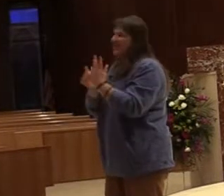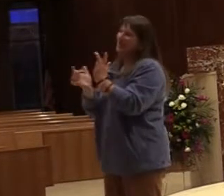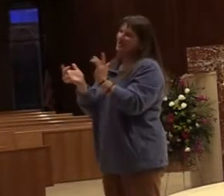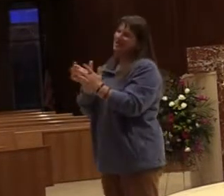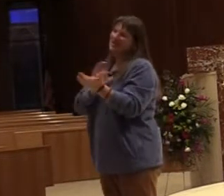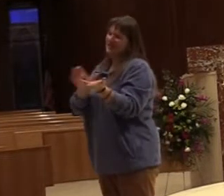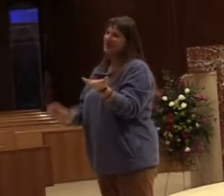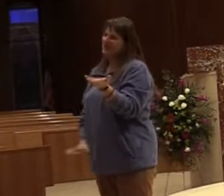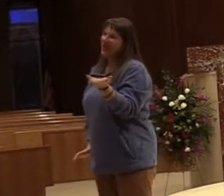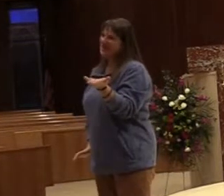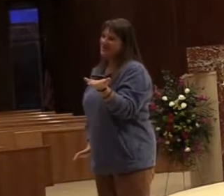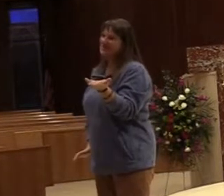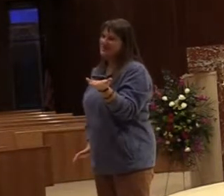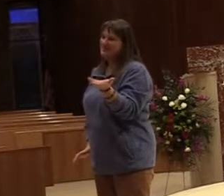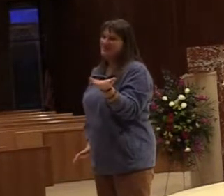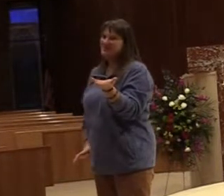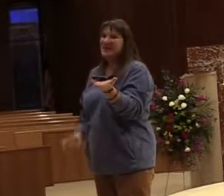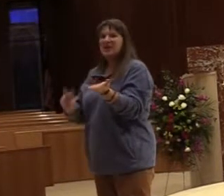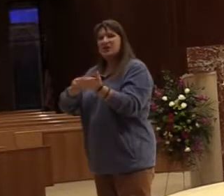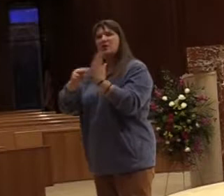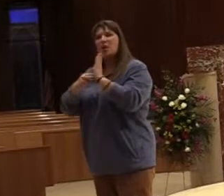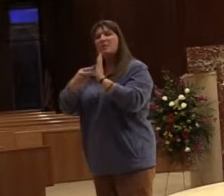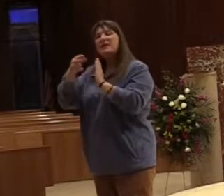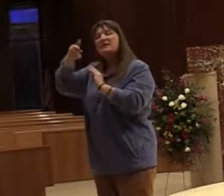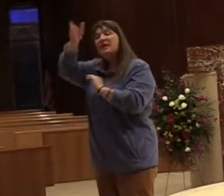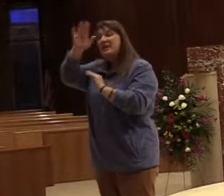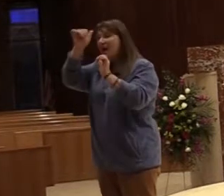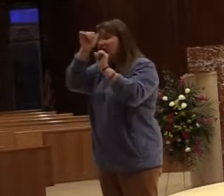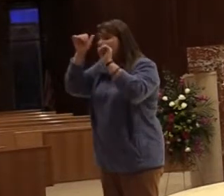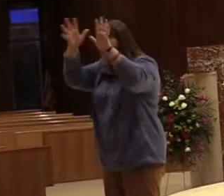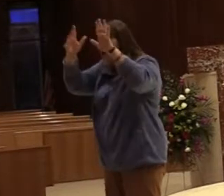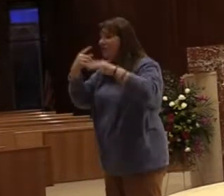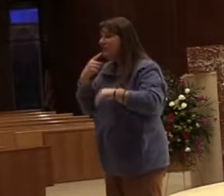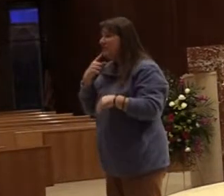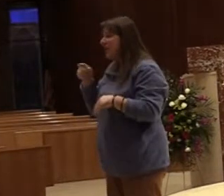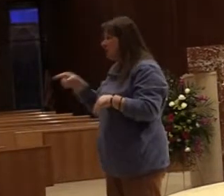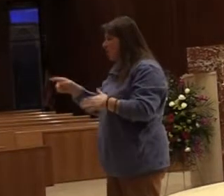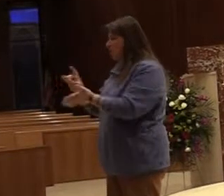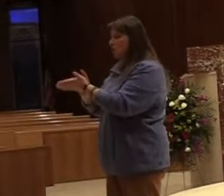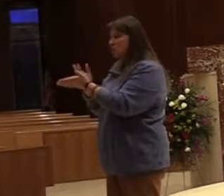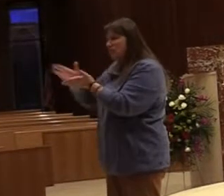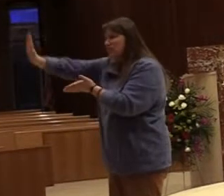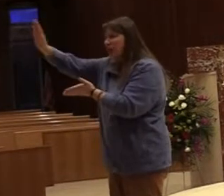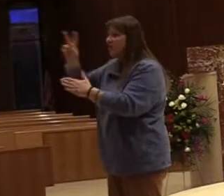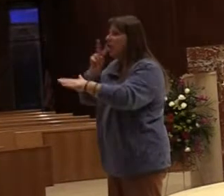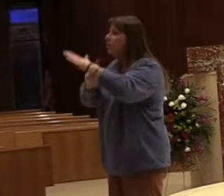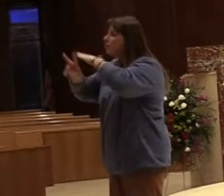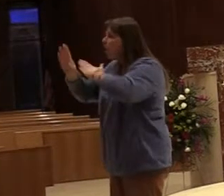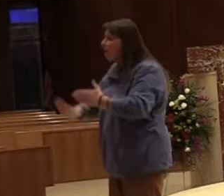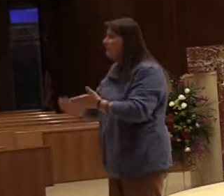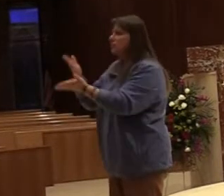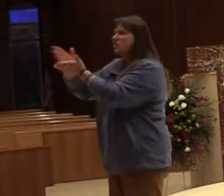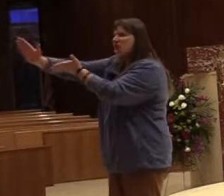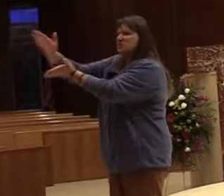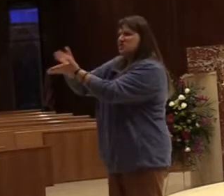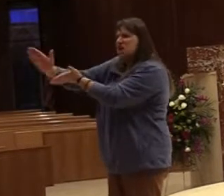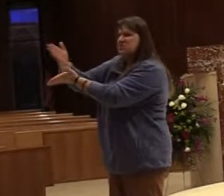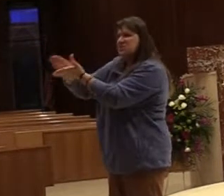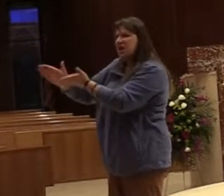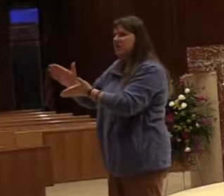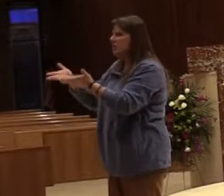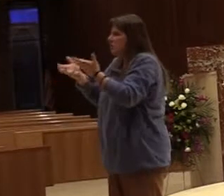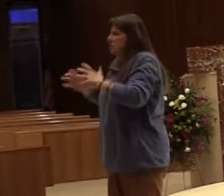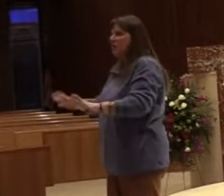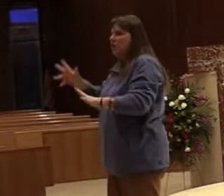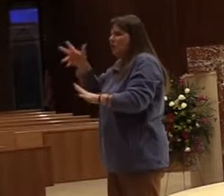not treating my prophets well. They're rejecting the prophets. They send them away from what they're preaching, and they don't want to hear the word,